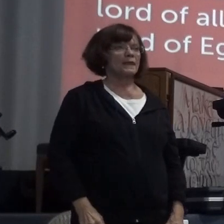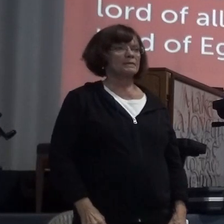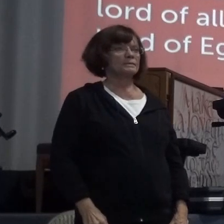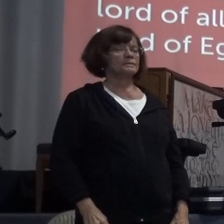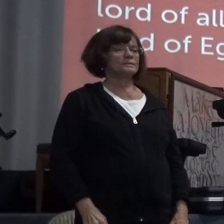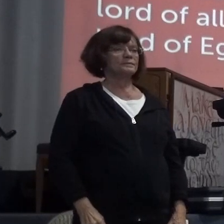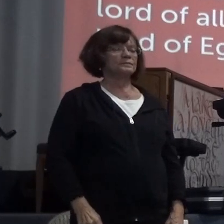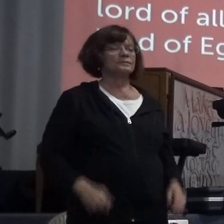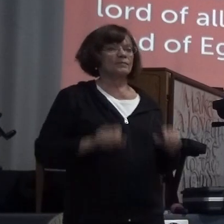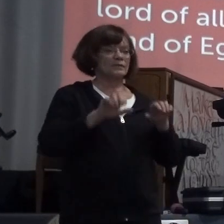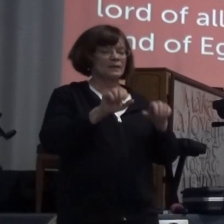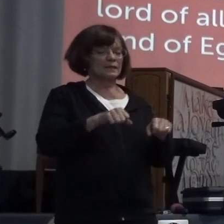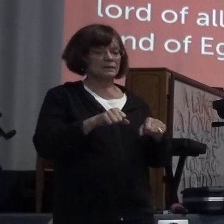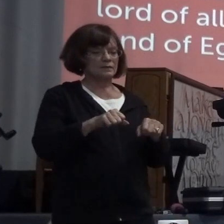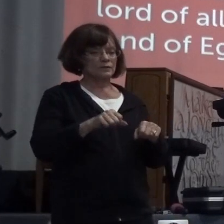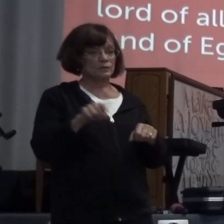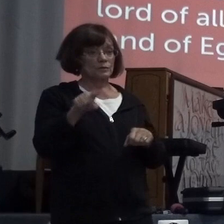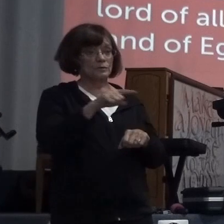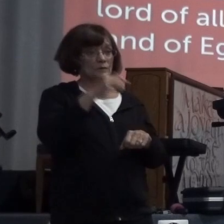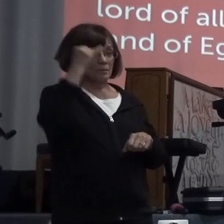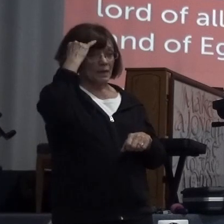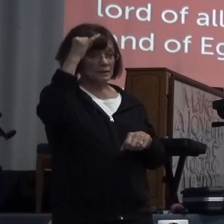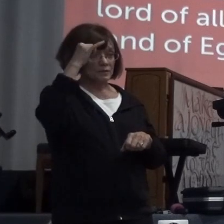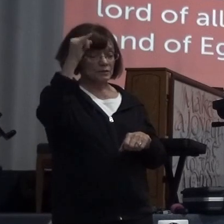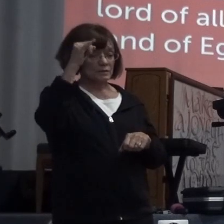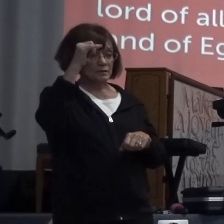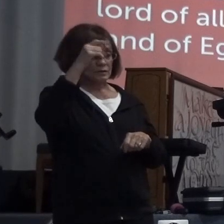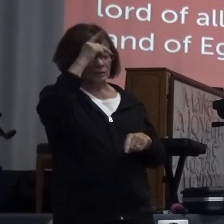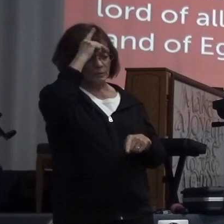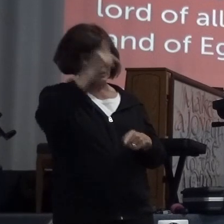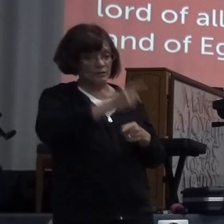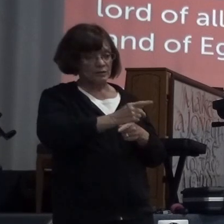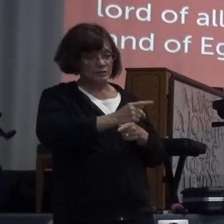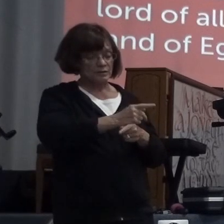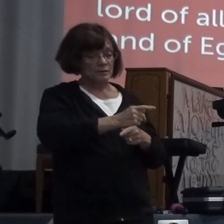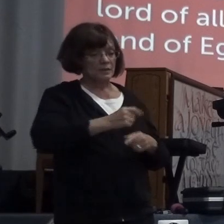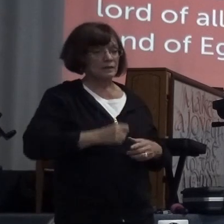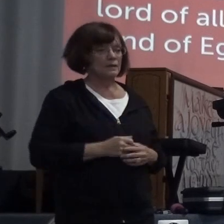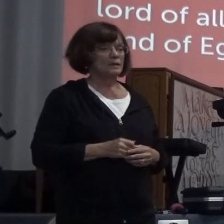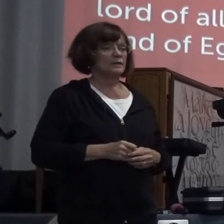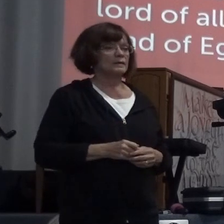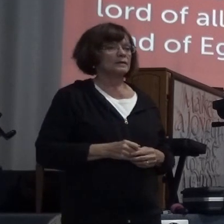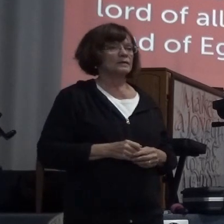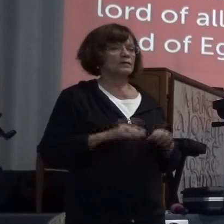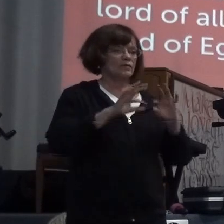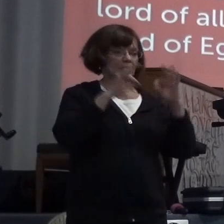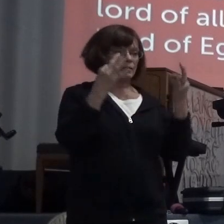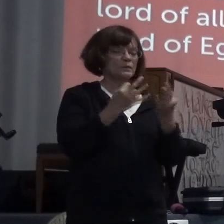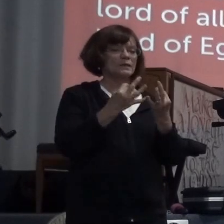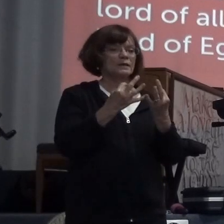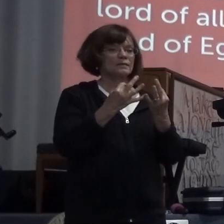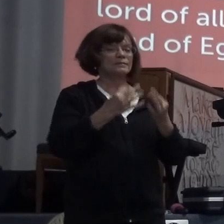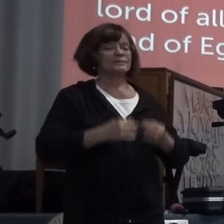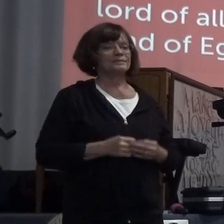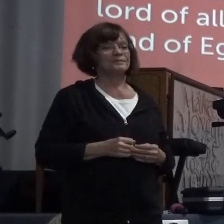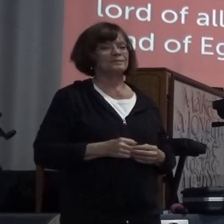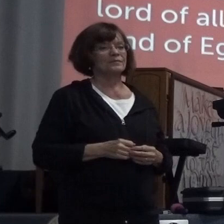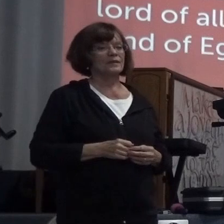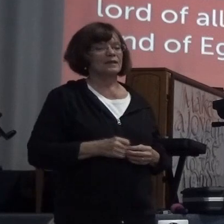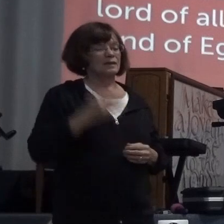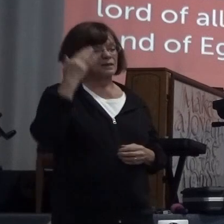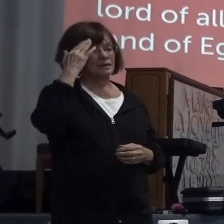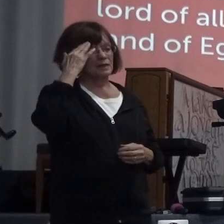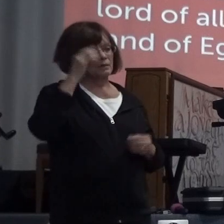you imagine what it would be like if your brothers that you cared about, and they or your family, I don't care, think about it, your